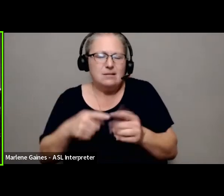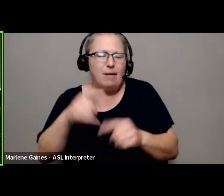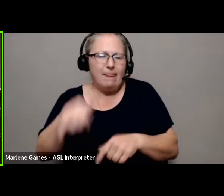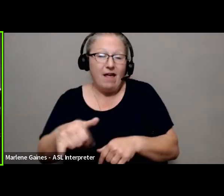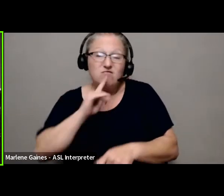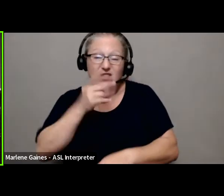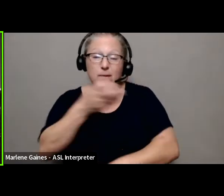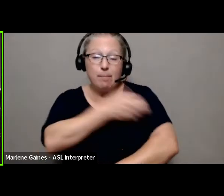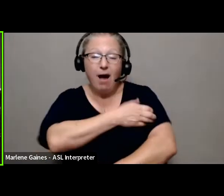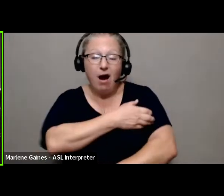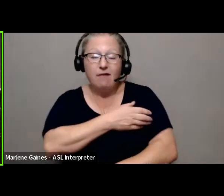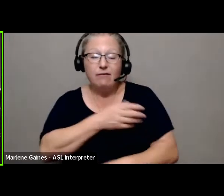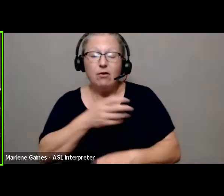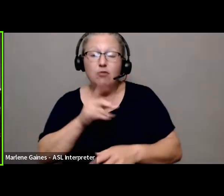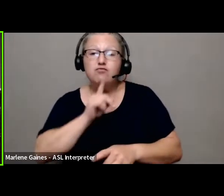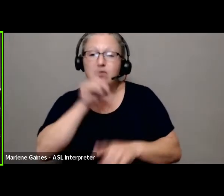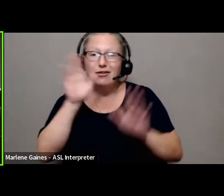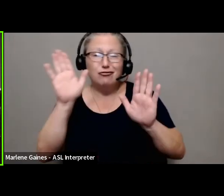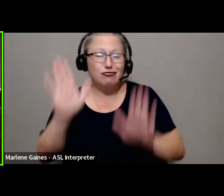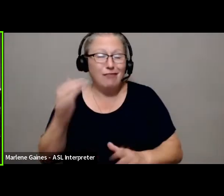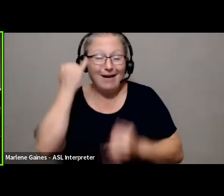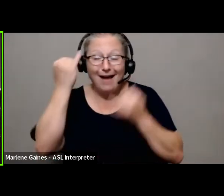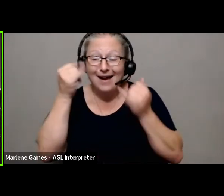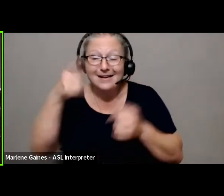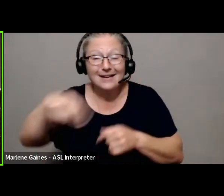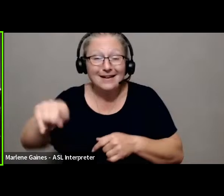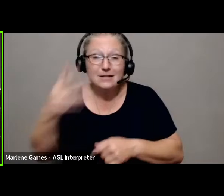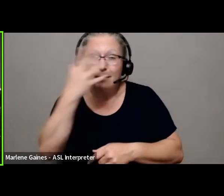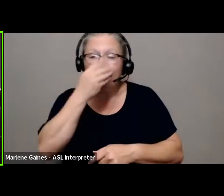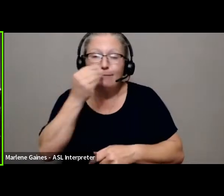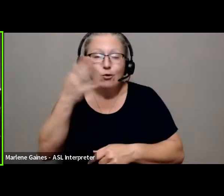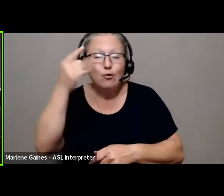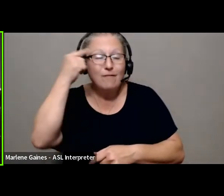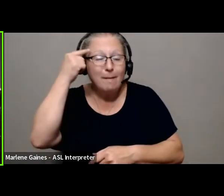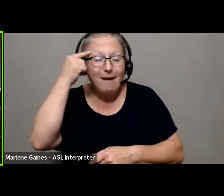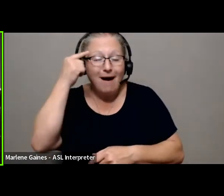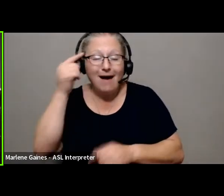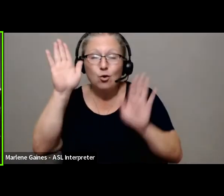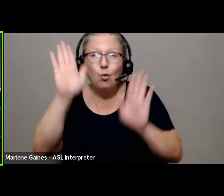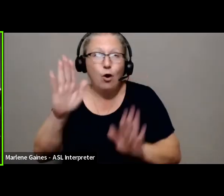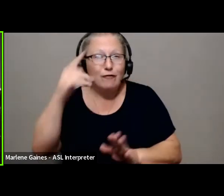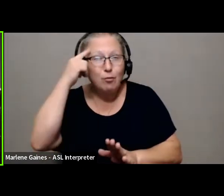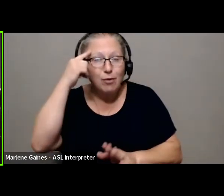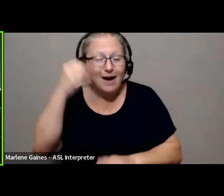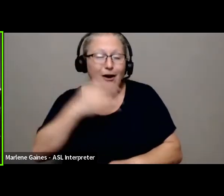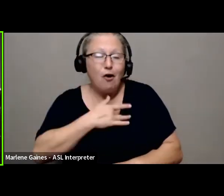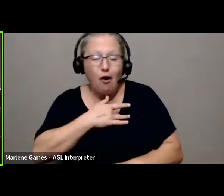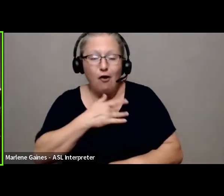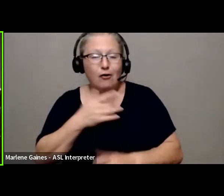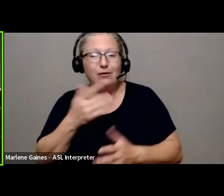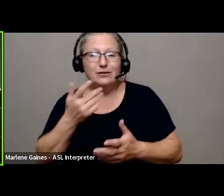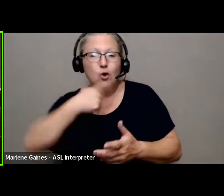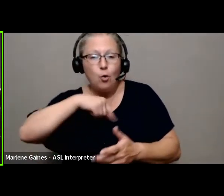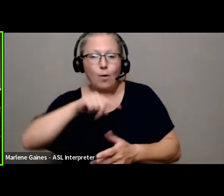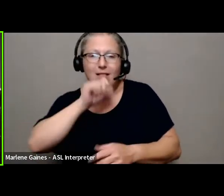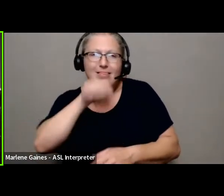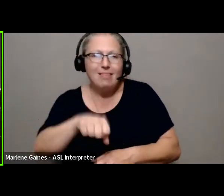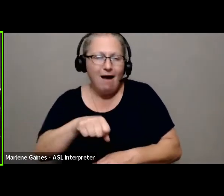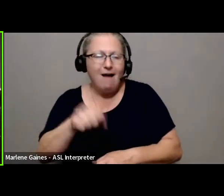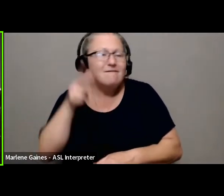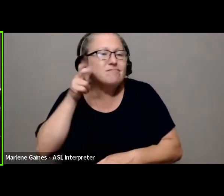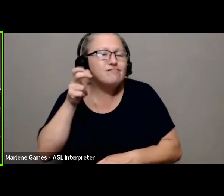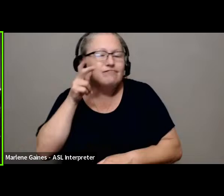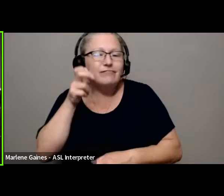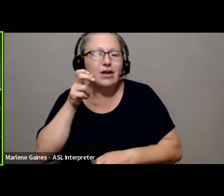powerful and they have really great ideas and beautiful minds and wonderful brains and hearts. And we love getting to